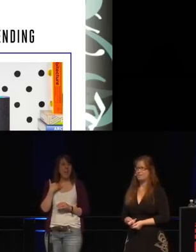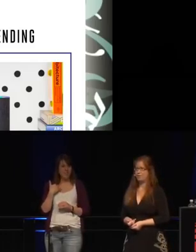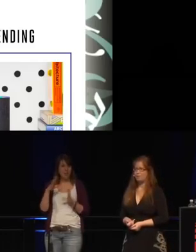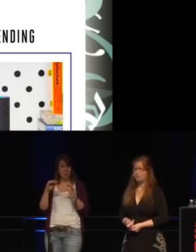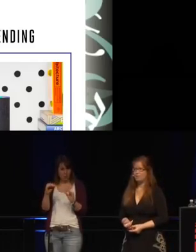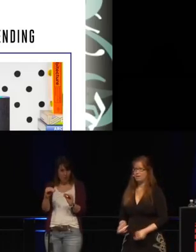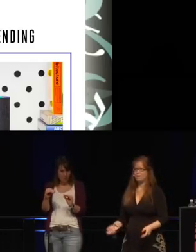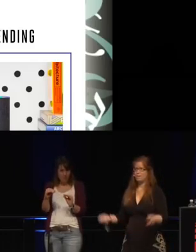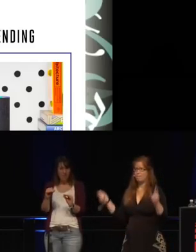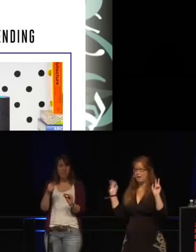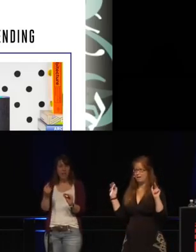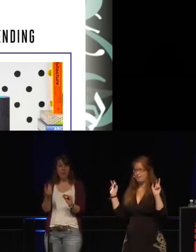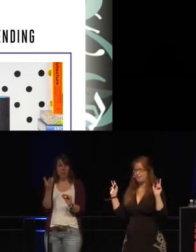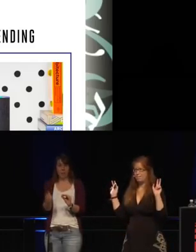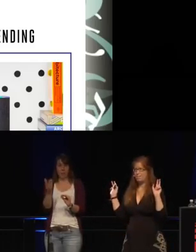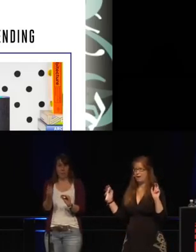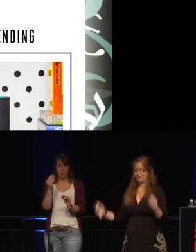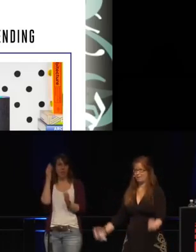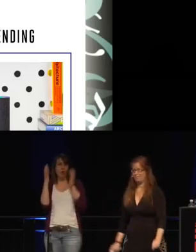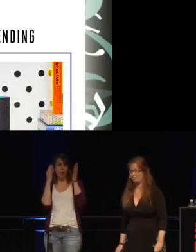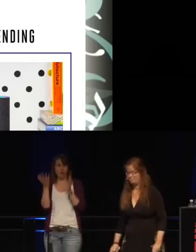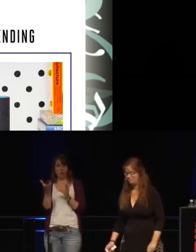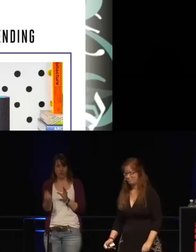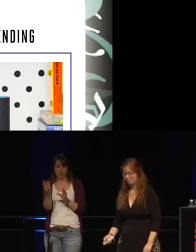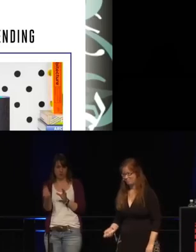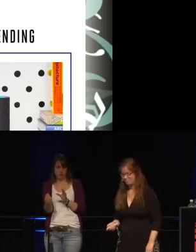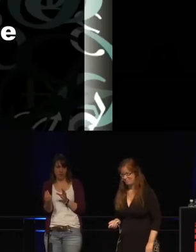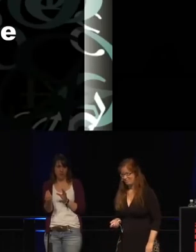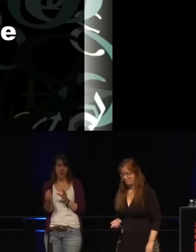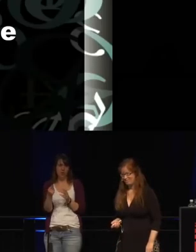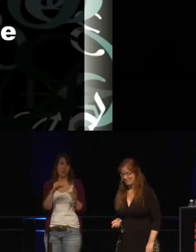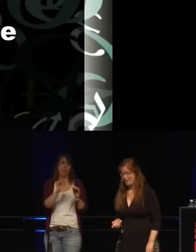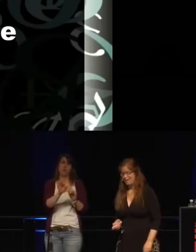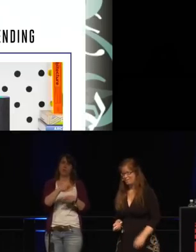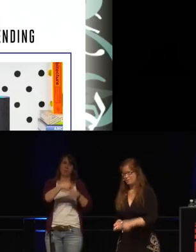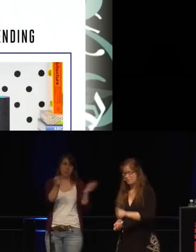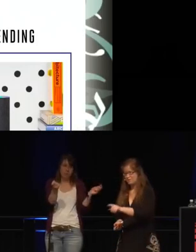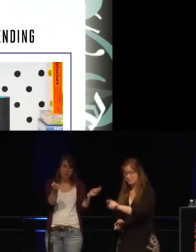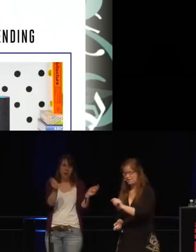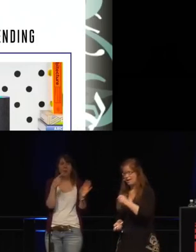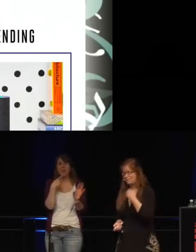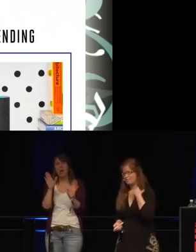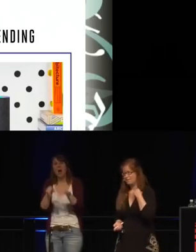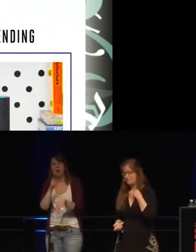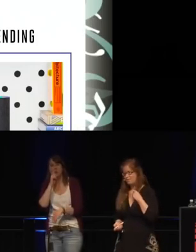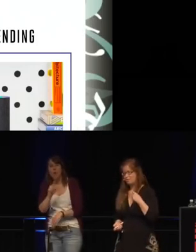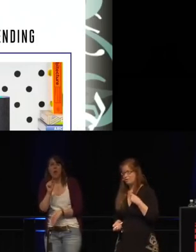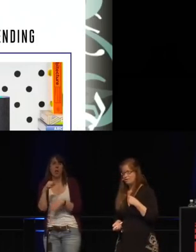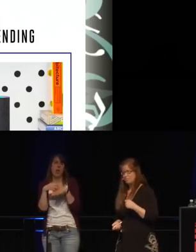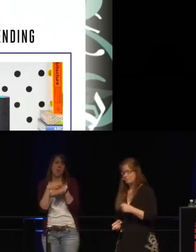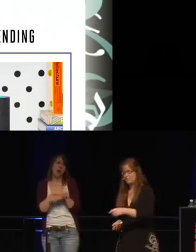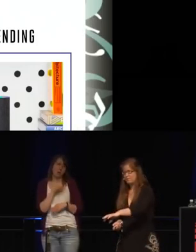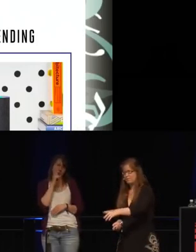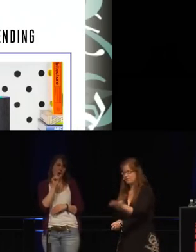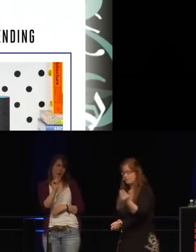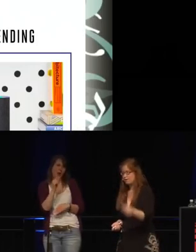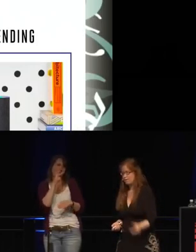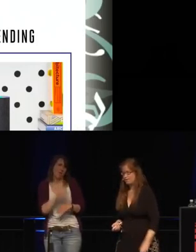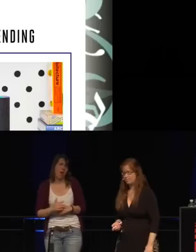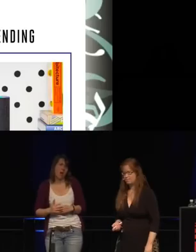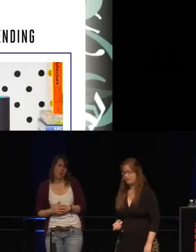about a case of a sex toy company that actually admits to recording